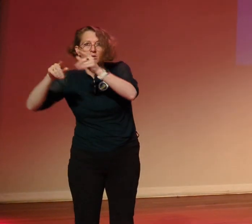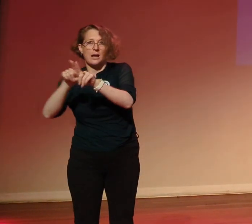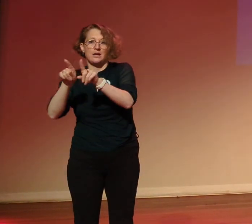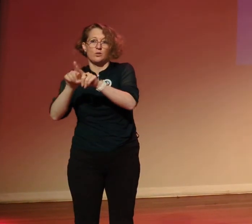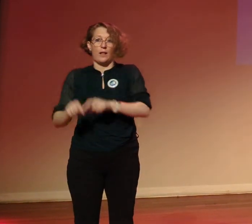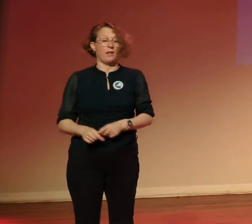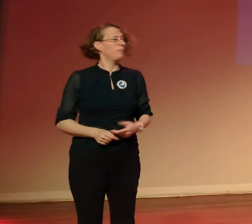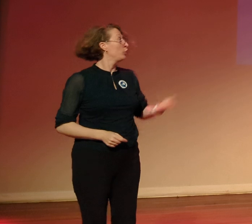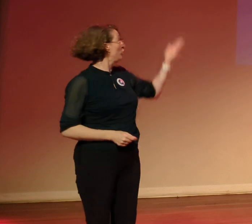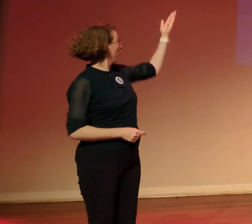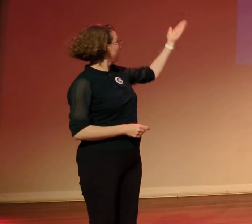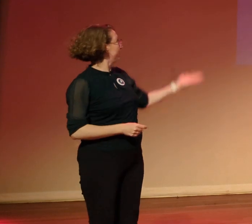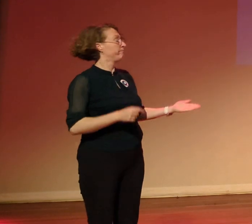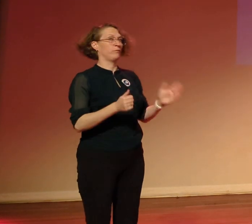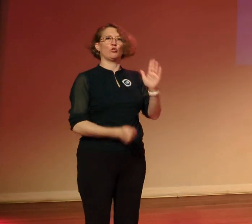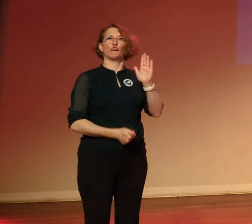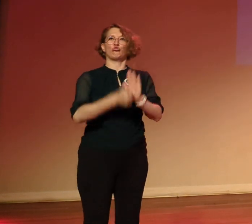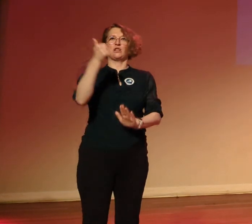And this is what I got out.